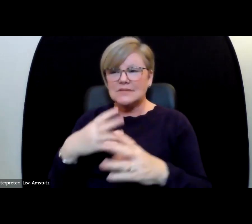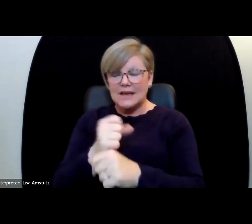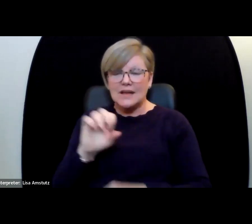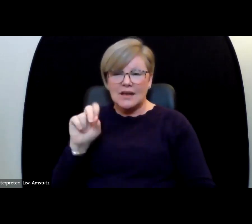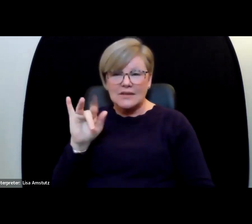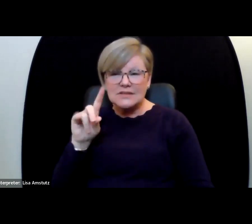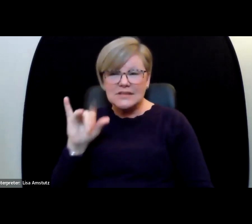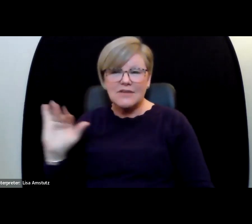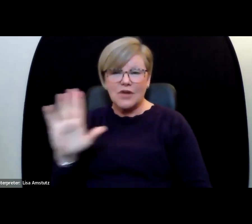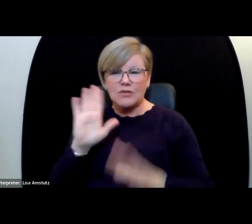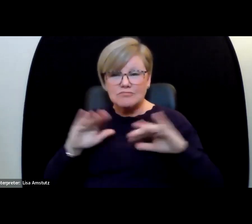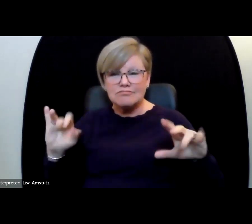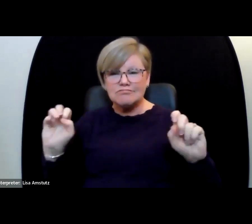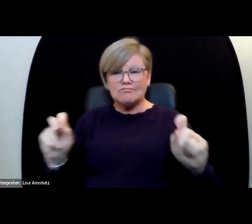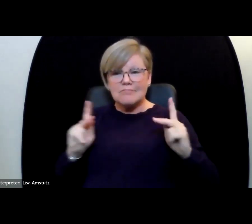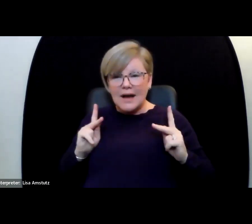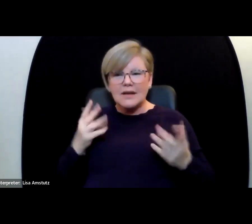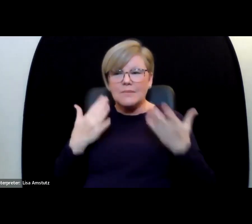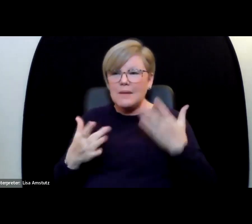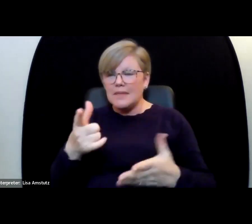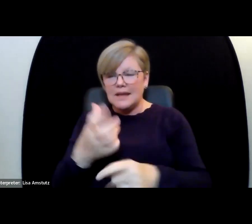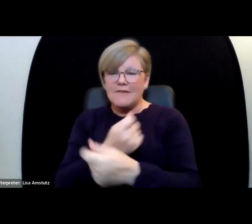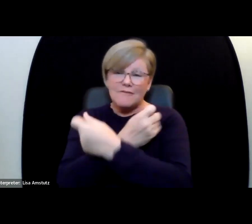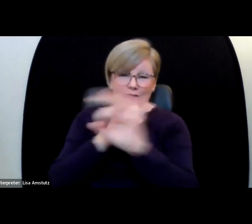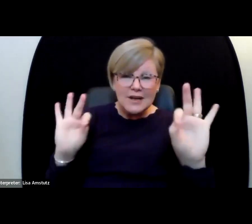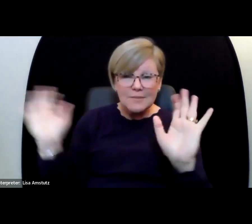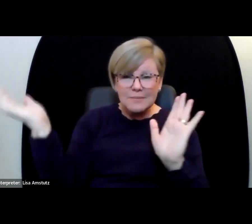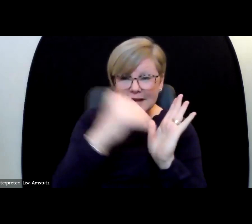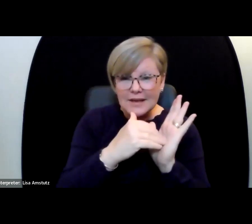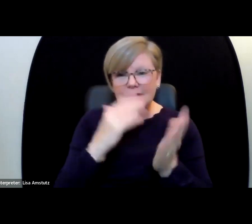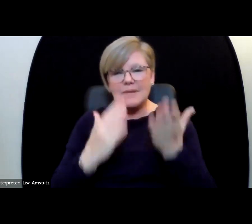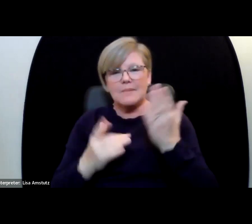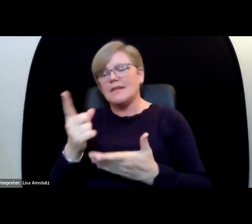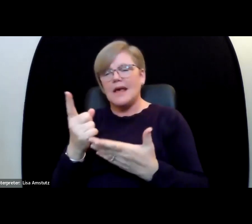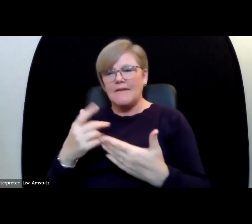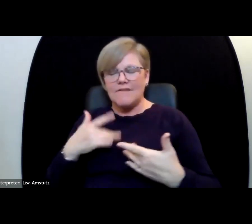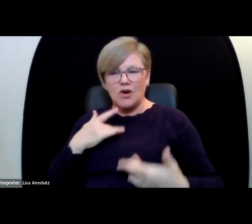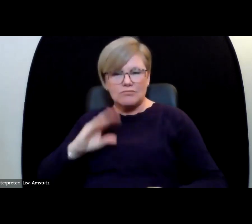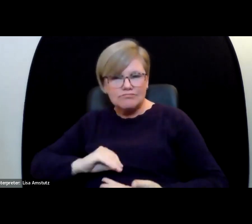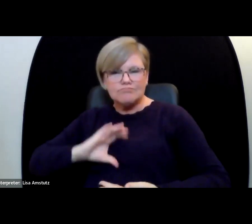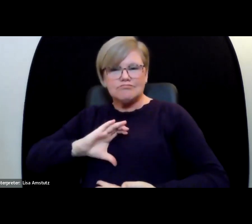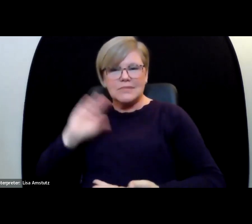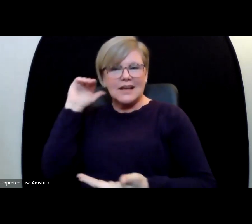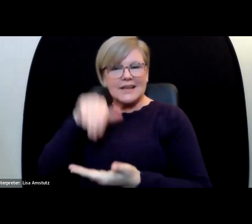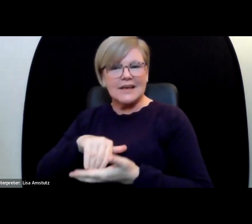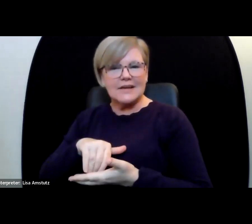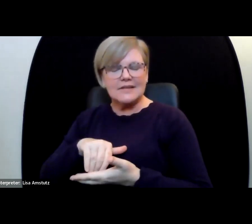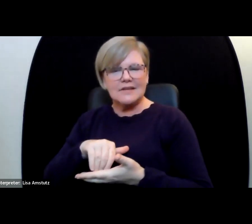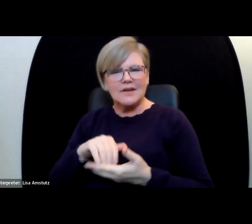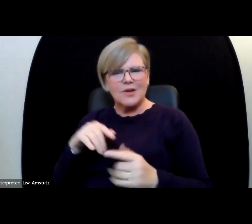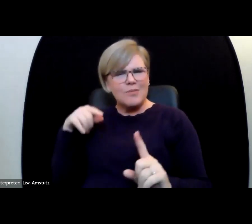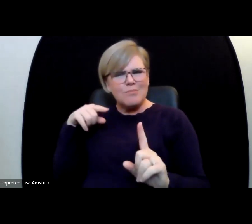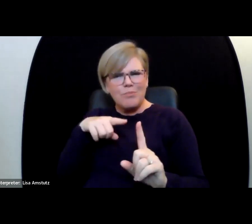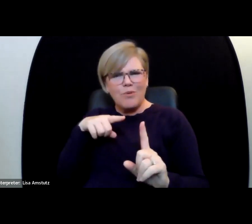some people, recovery is getting their freedom back. For some people, it's self-worth and self-esteem. The key there is that I